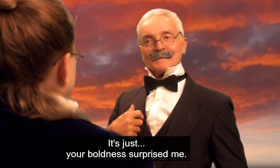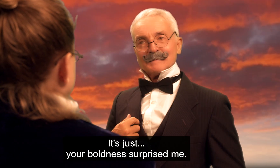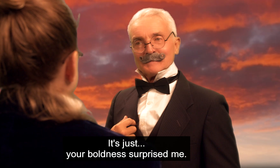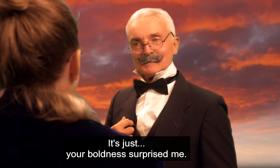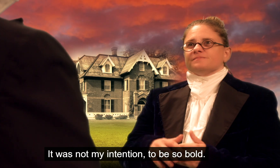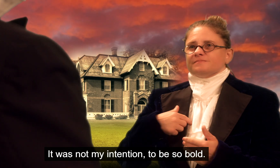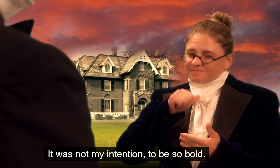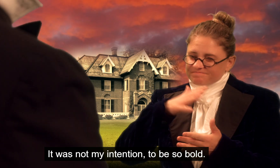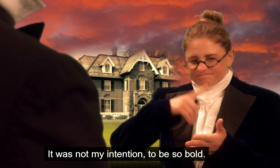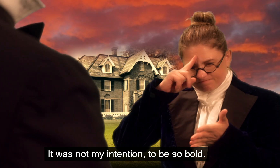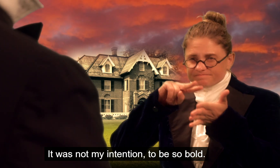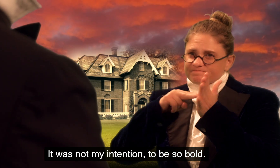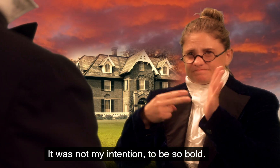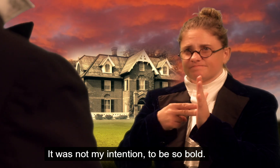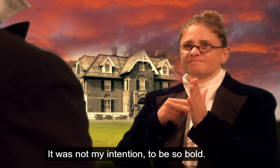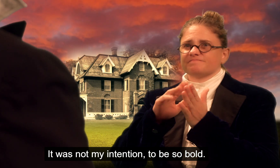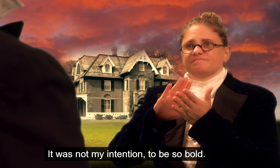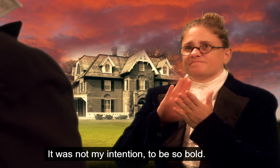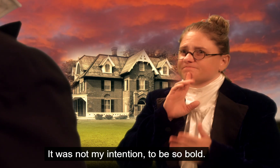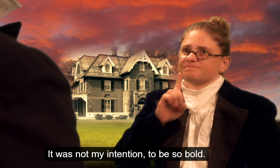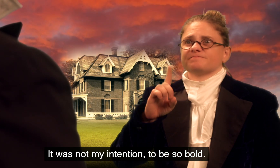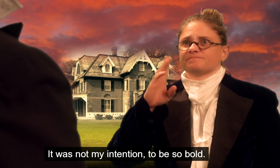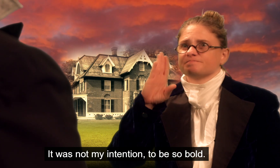me. It was not my intention to be so bold.